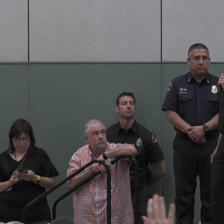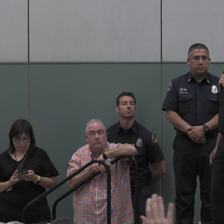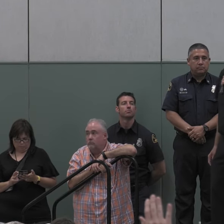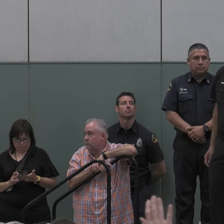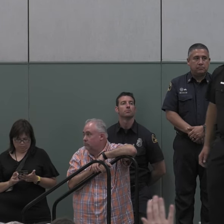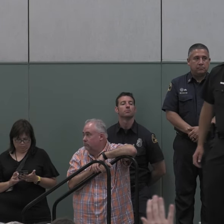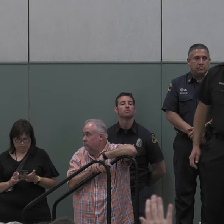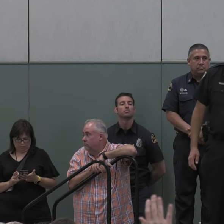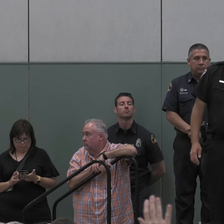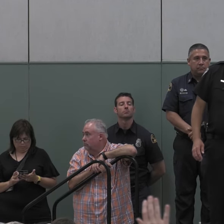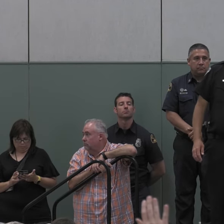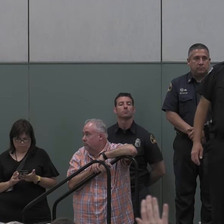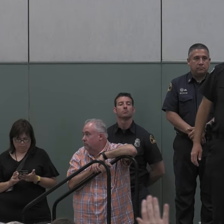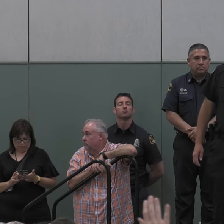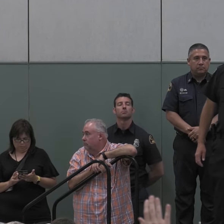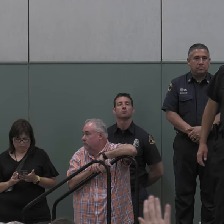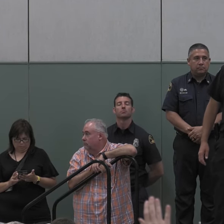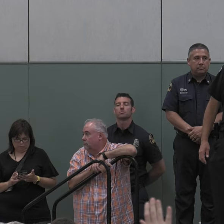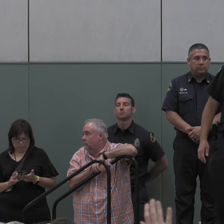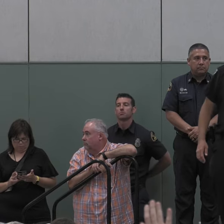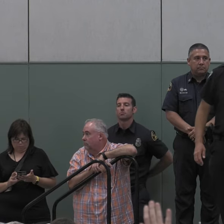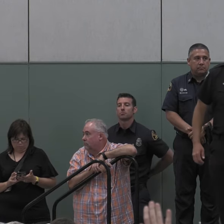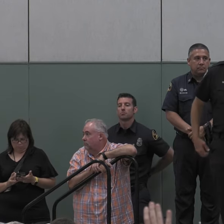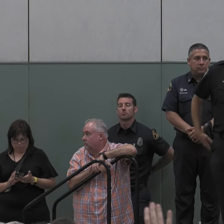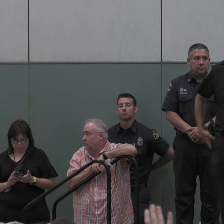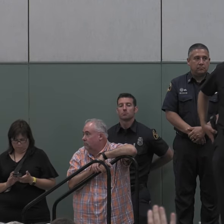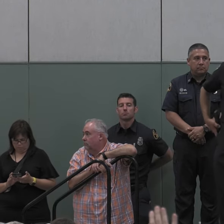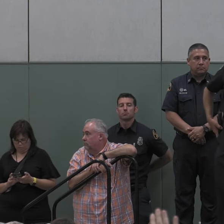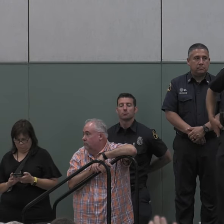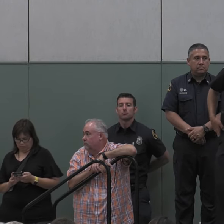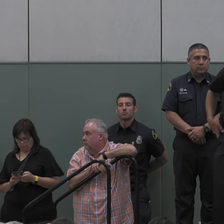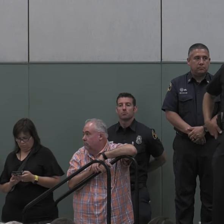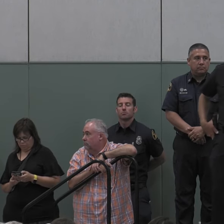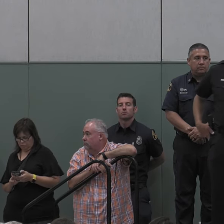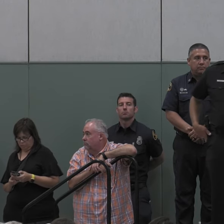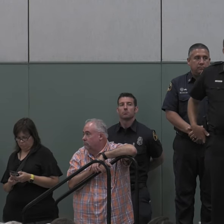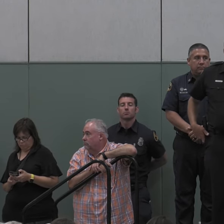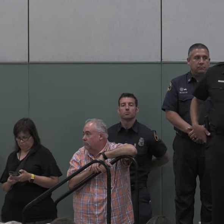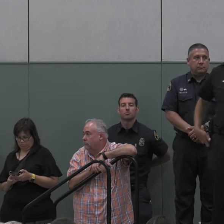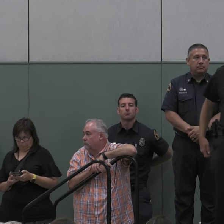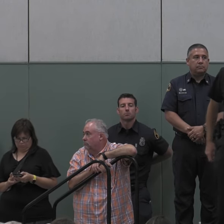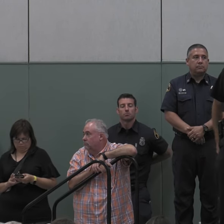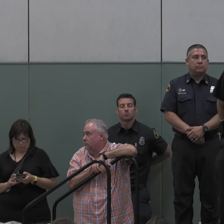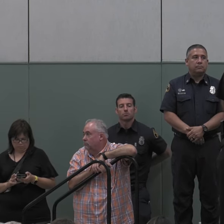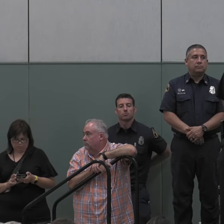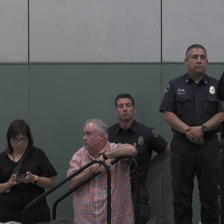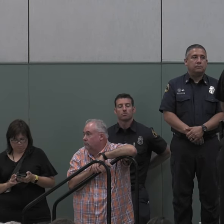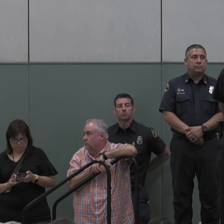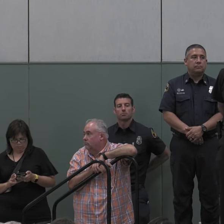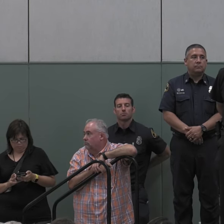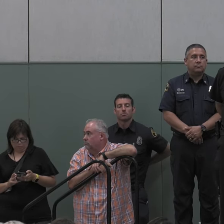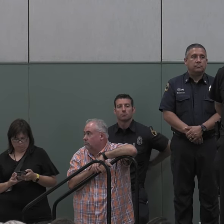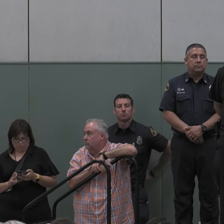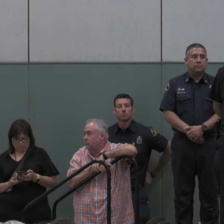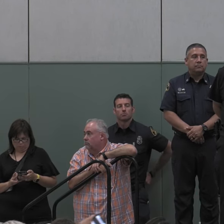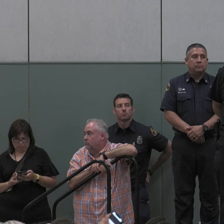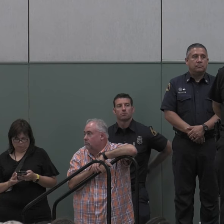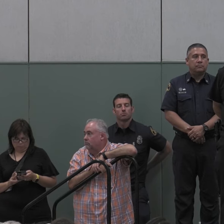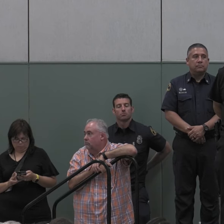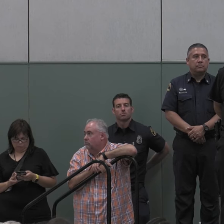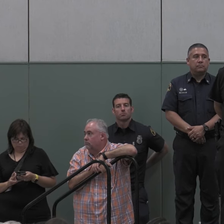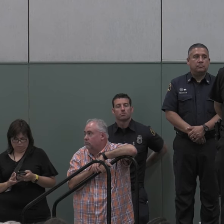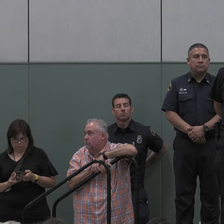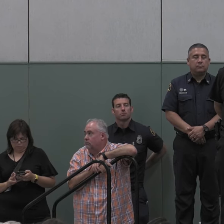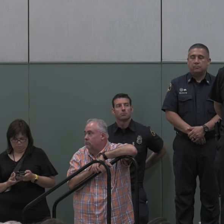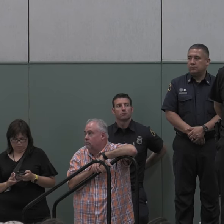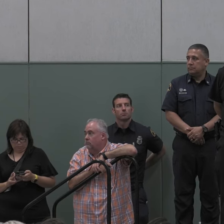as we get it. Oh, he's got some. We have actually meetings in Sacramento this week to address this very issue. So we're going to try to